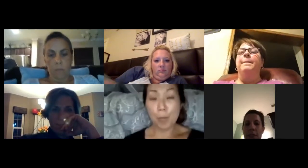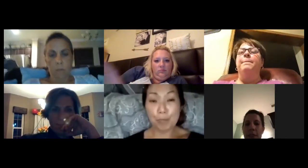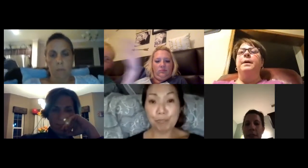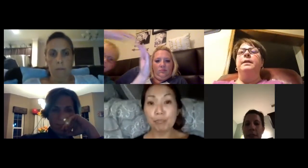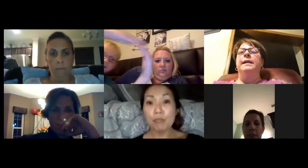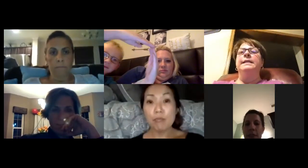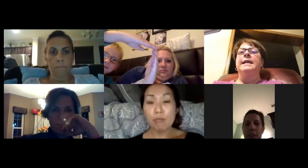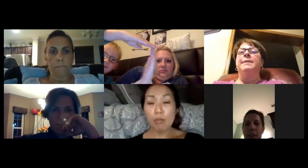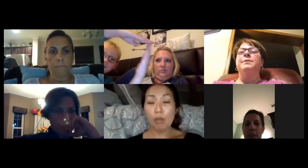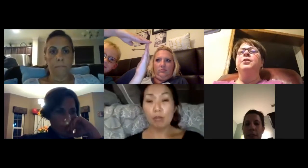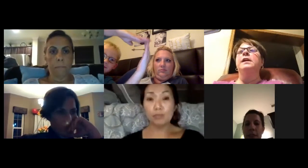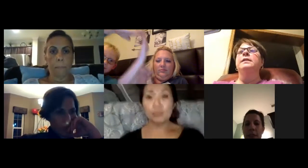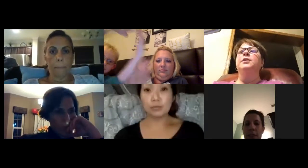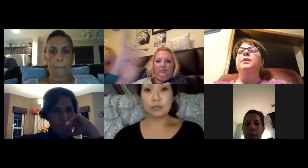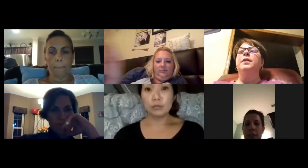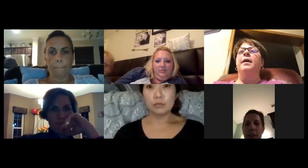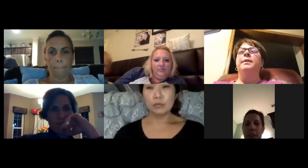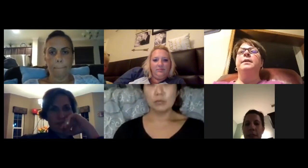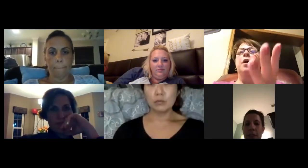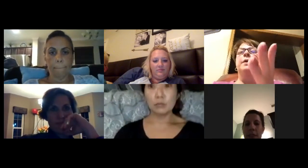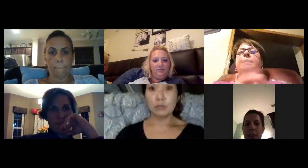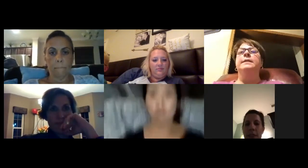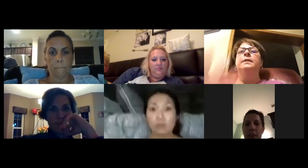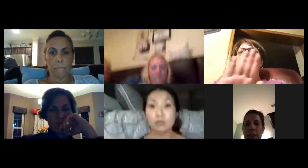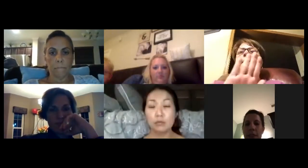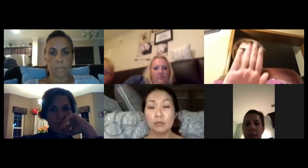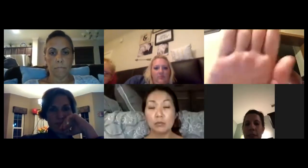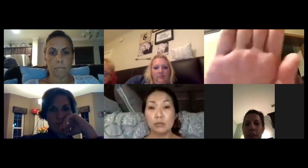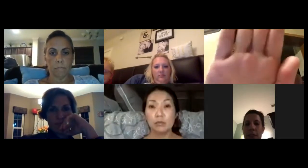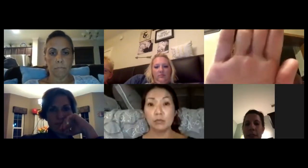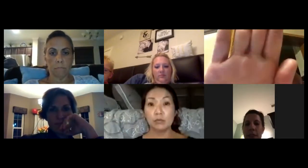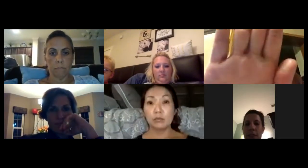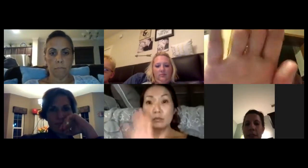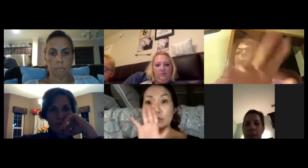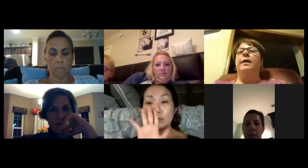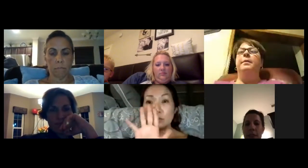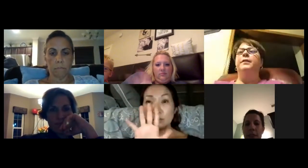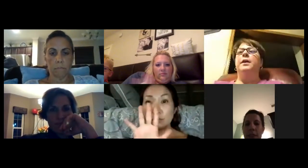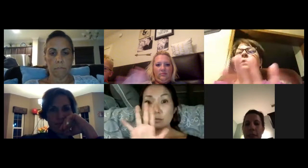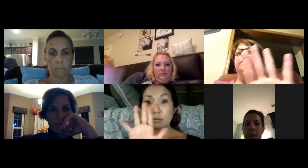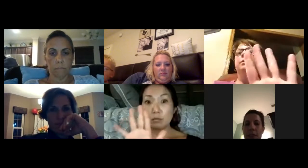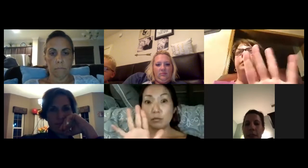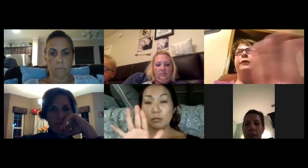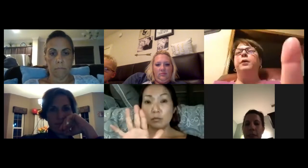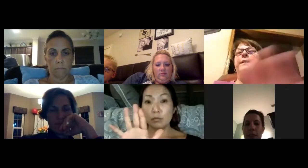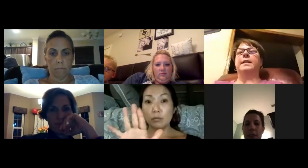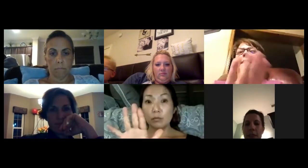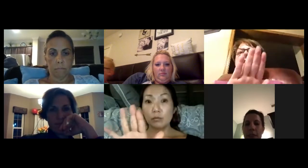But anytime you're talking to them, it's always this way towards them. If you're referring to